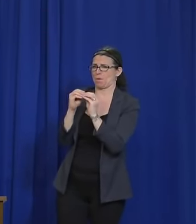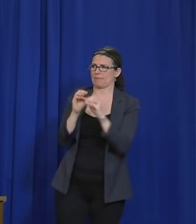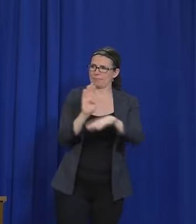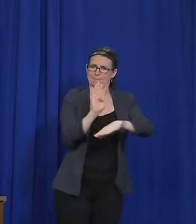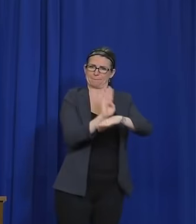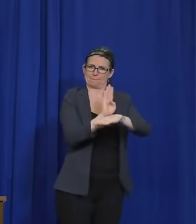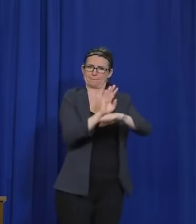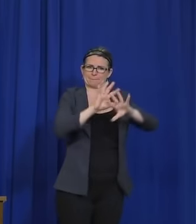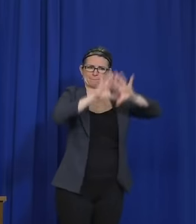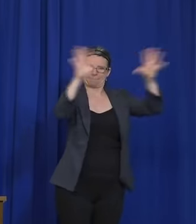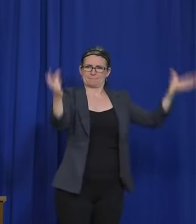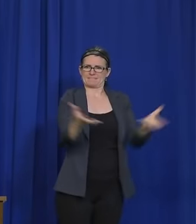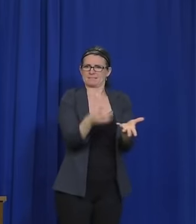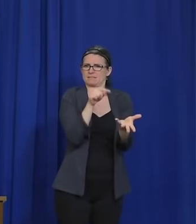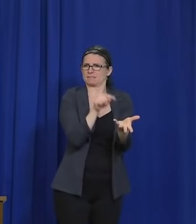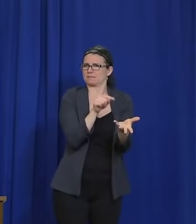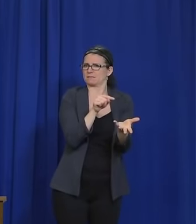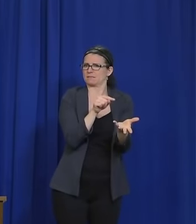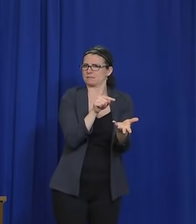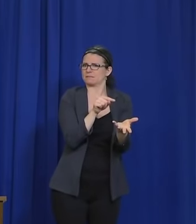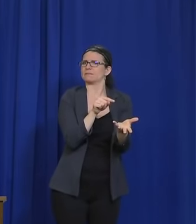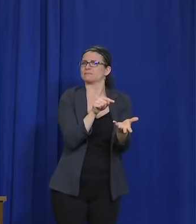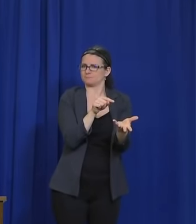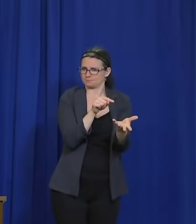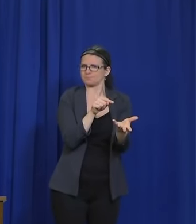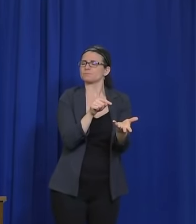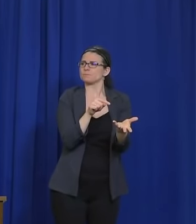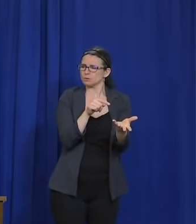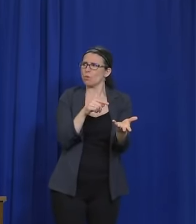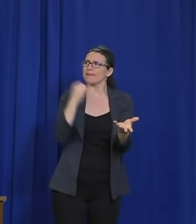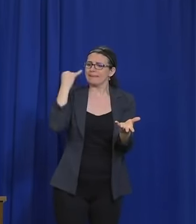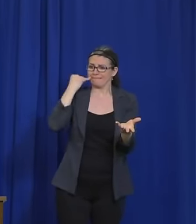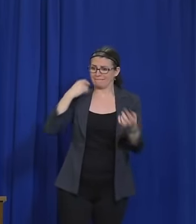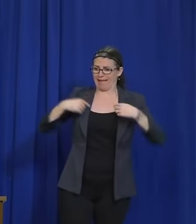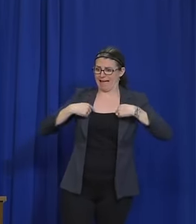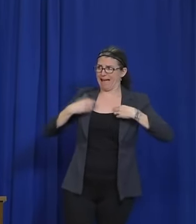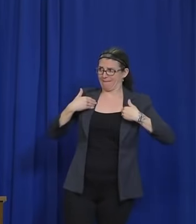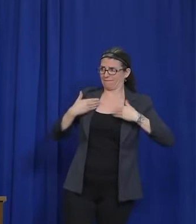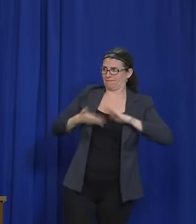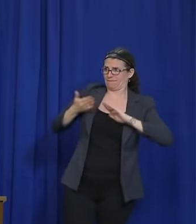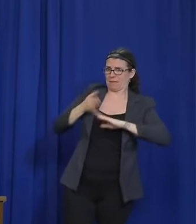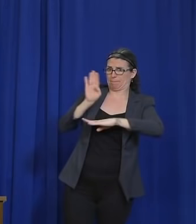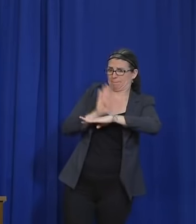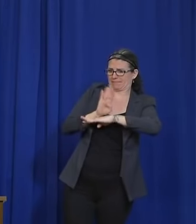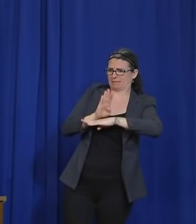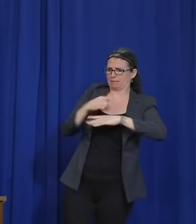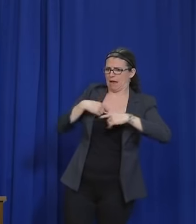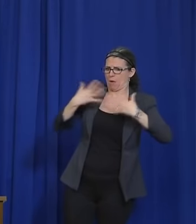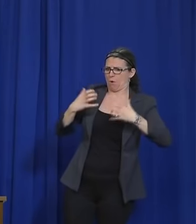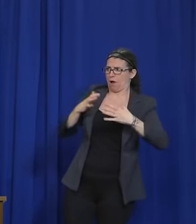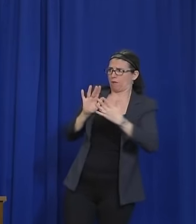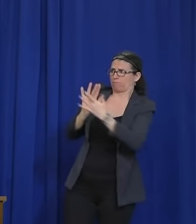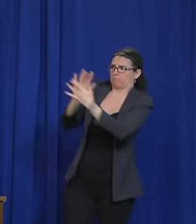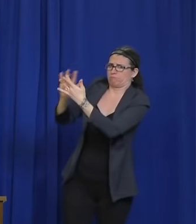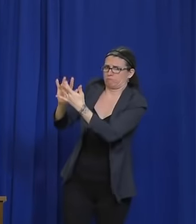advocate for their reopening and how that plays out. I know we'd seen that the Hobby Lobbies were allowed to open across the state. Could you just explain